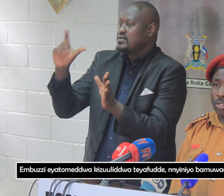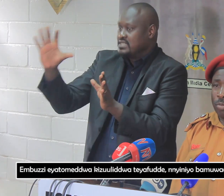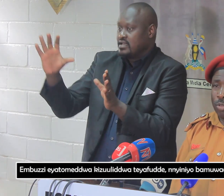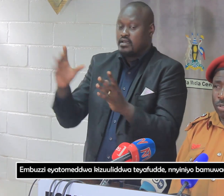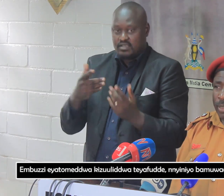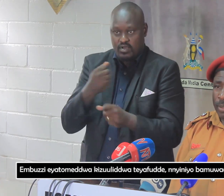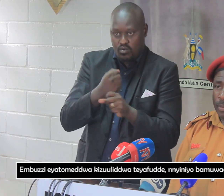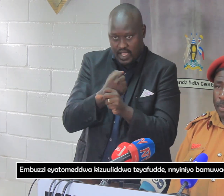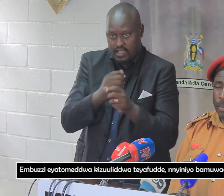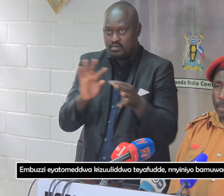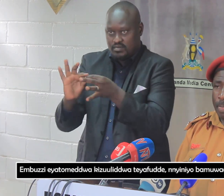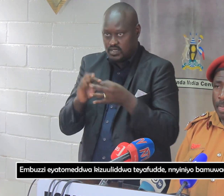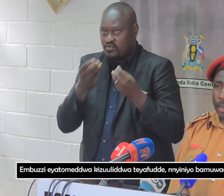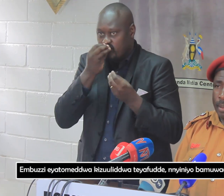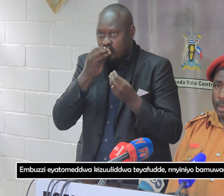food distribution.